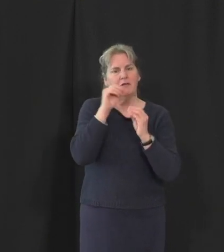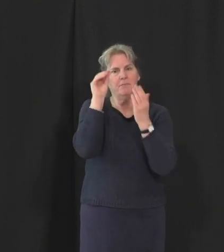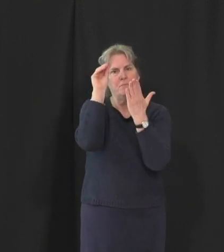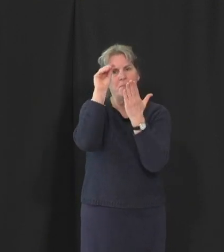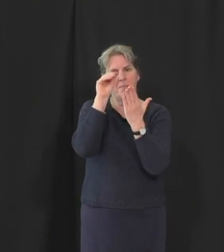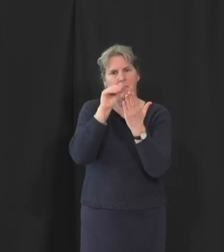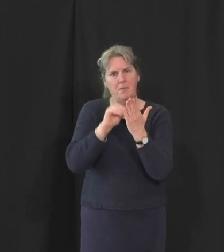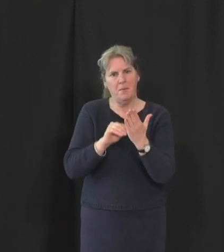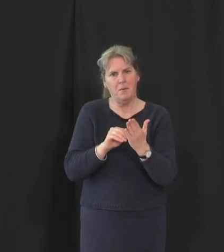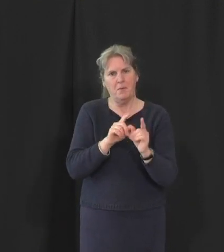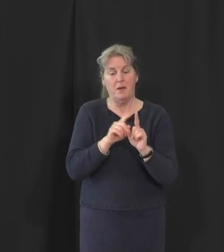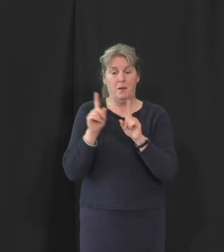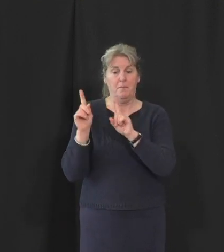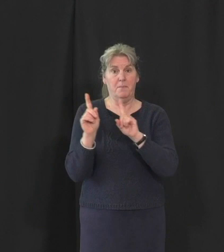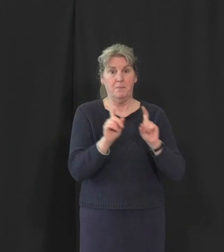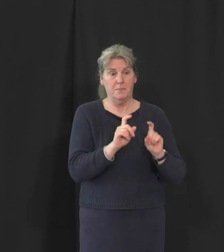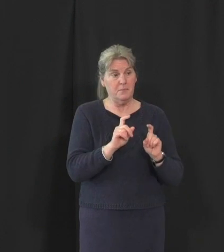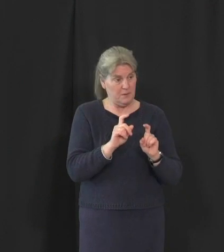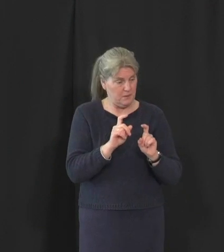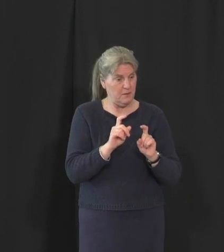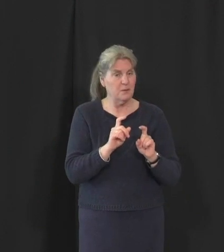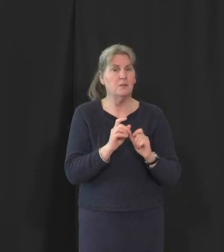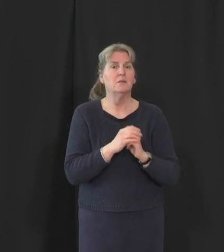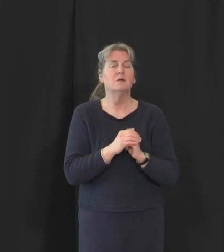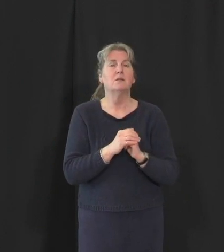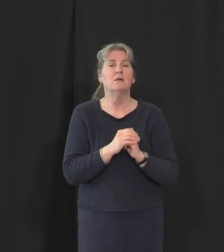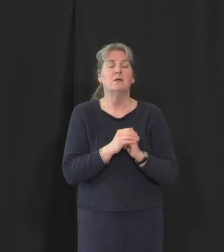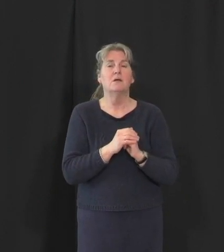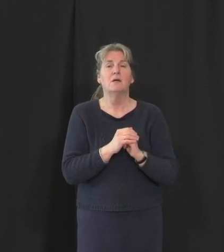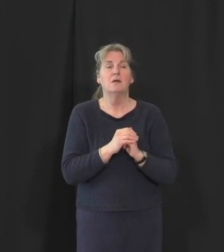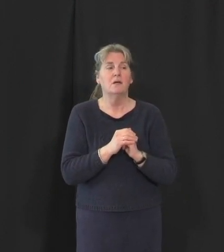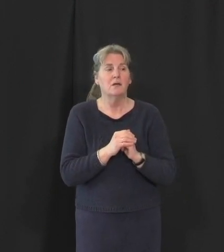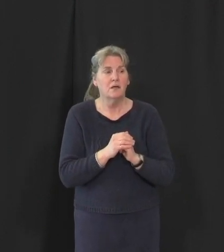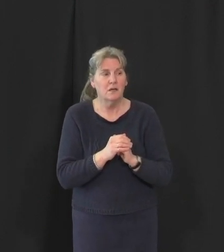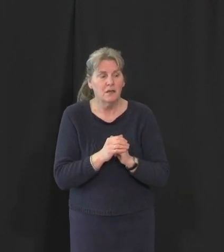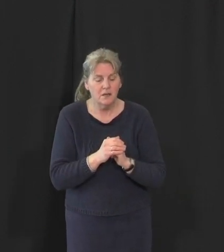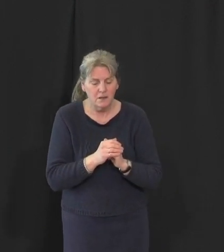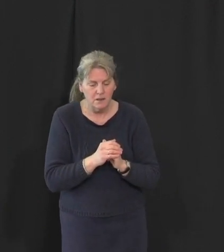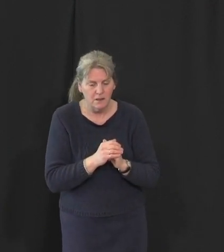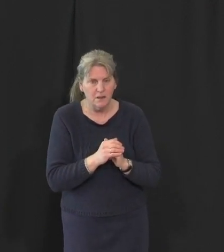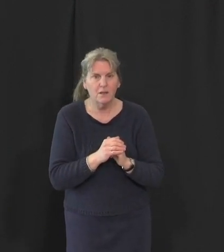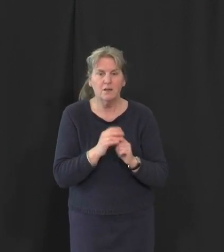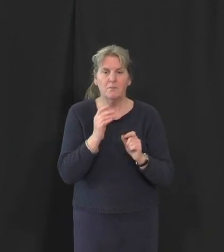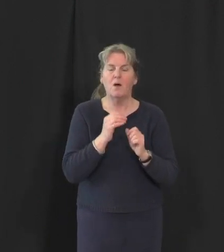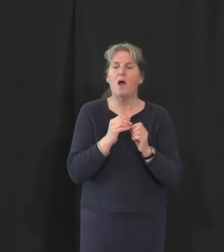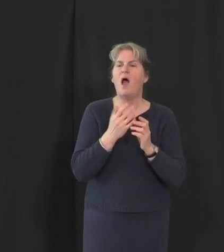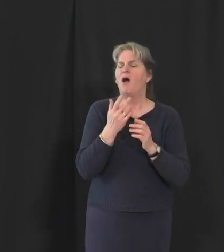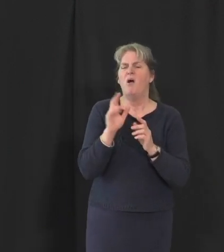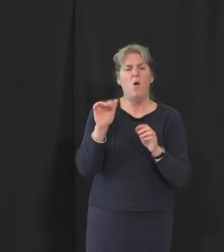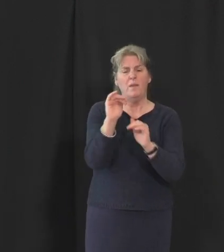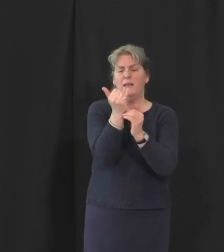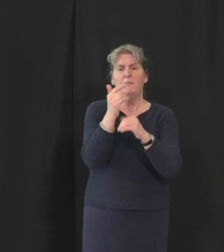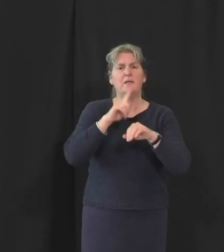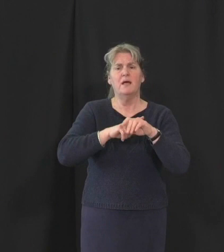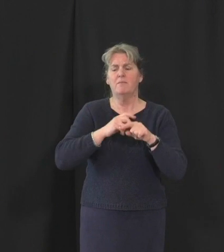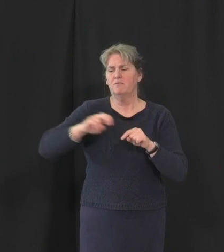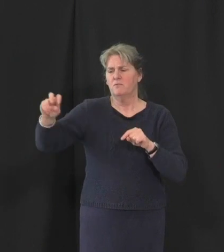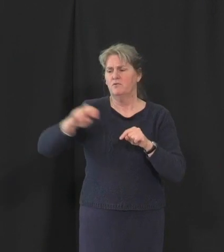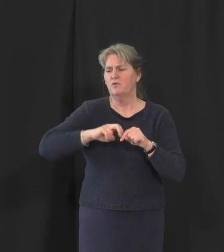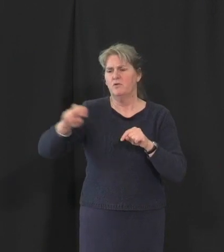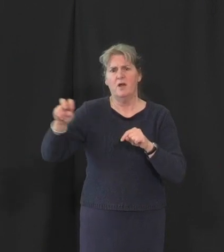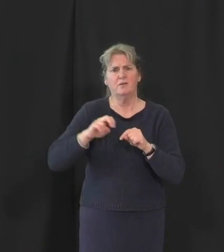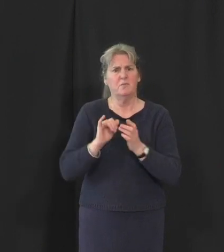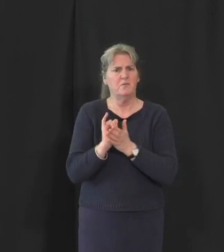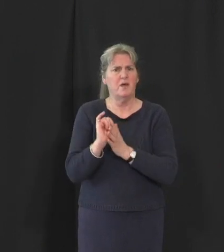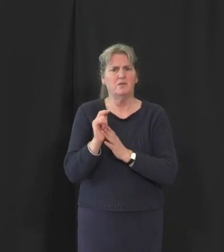test turnaround time is now very good, with the only remaining bottleneck being the transport time, either within or outside of Yukon